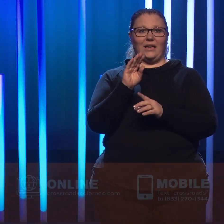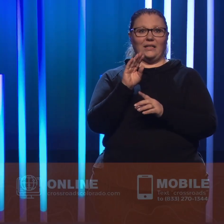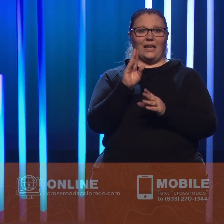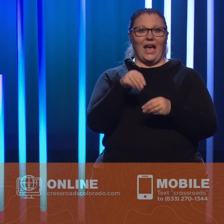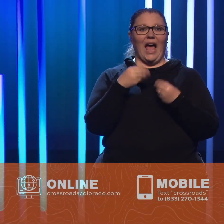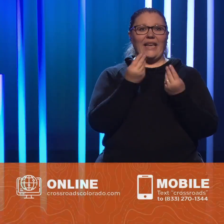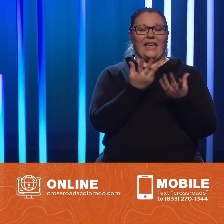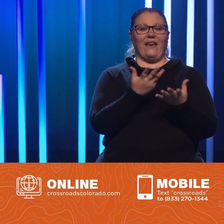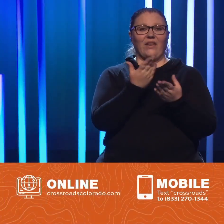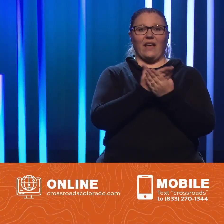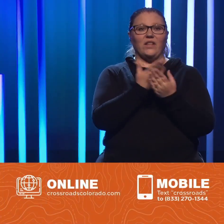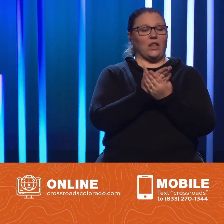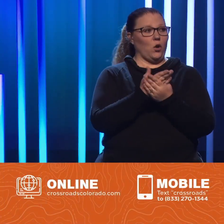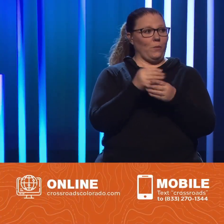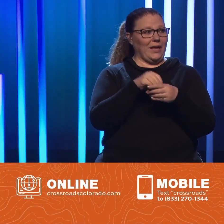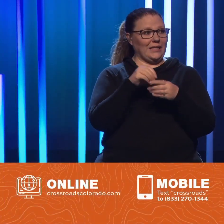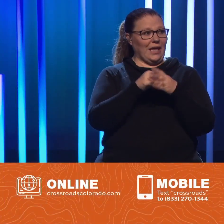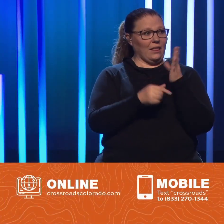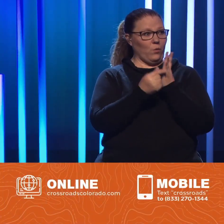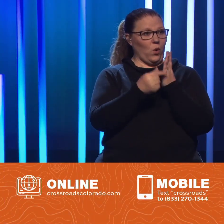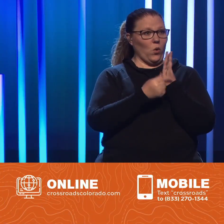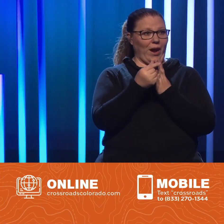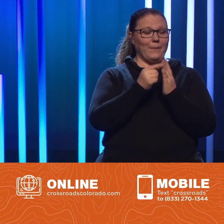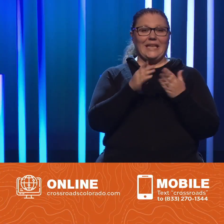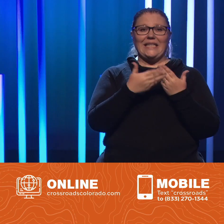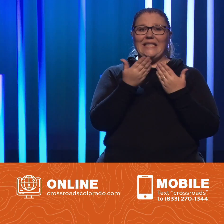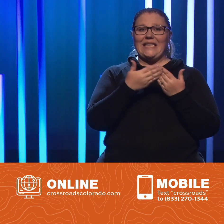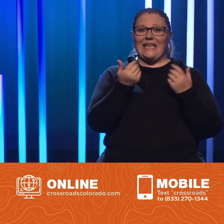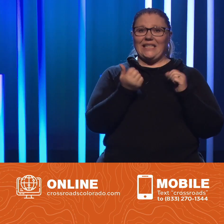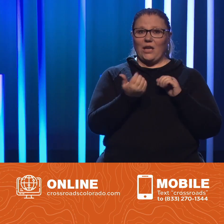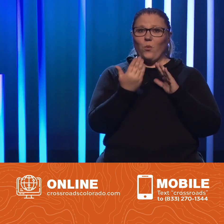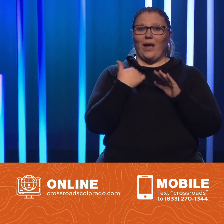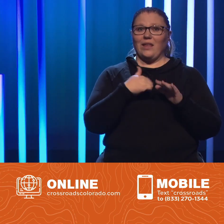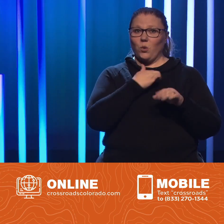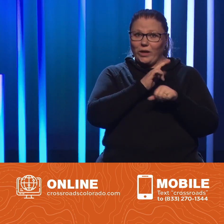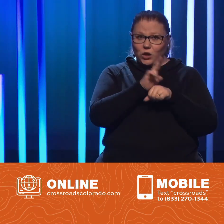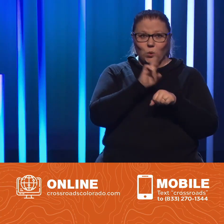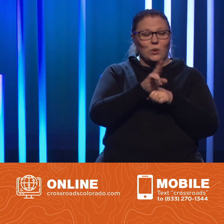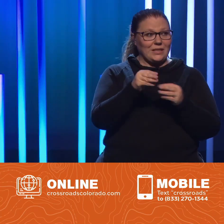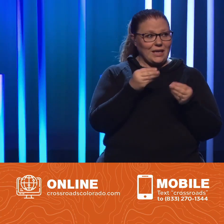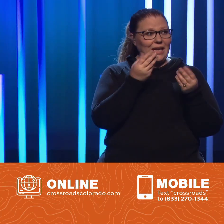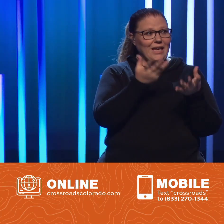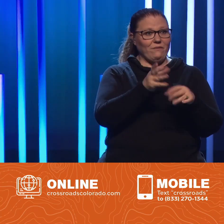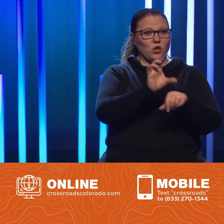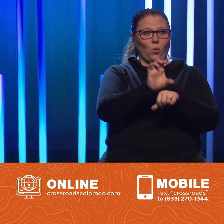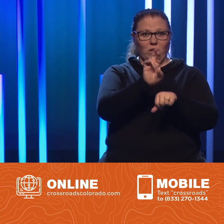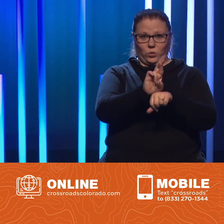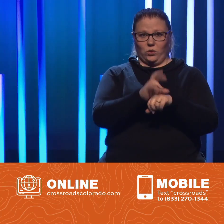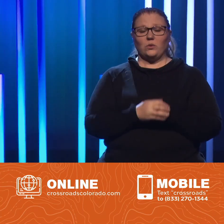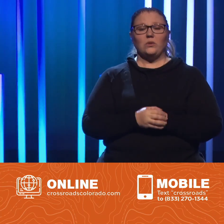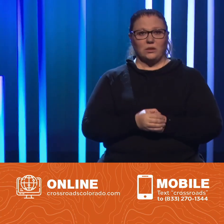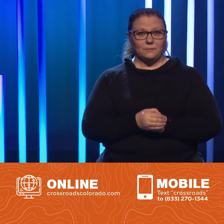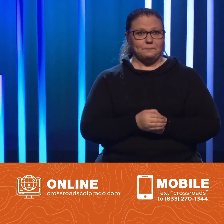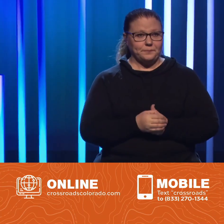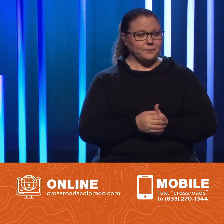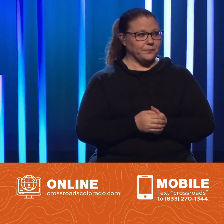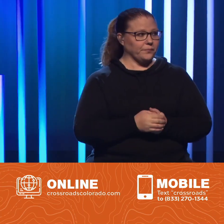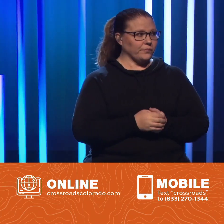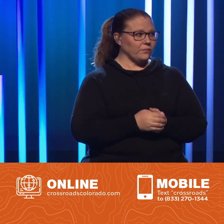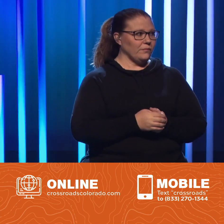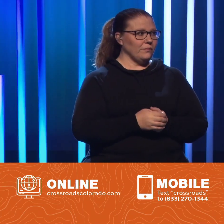your program. This is just one of the easy ways that we use to give to Crossroads.